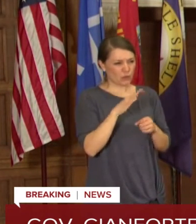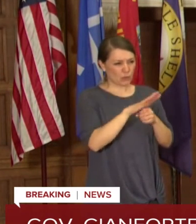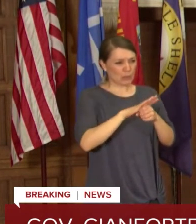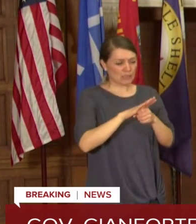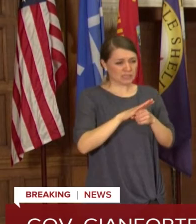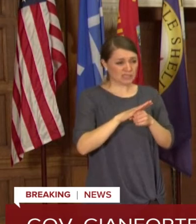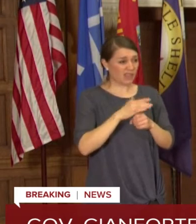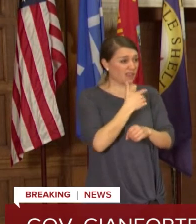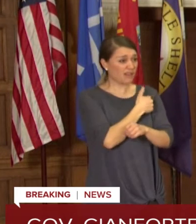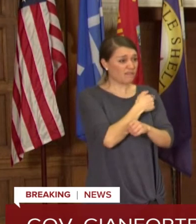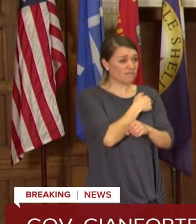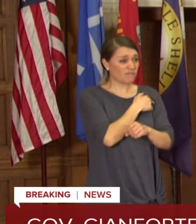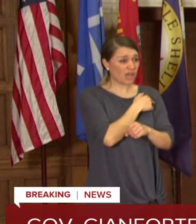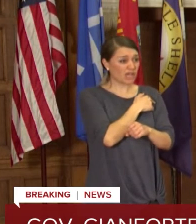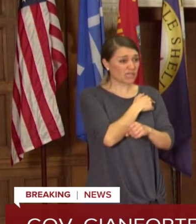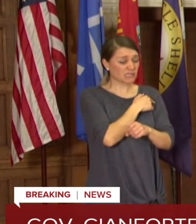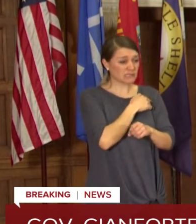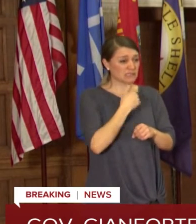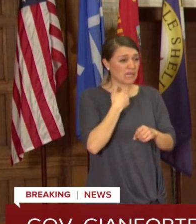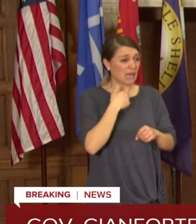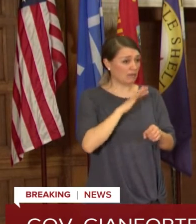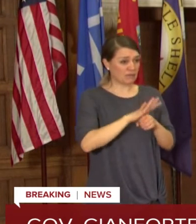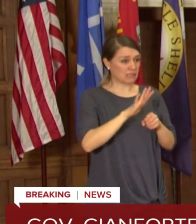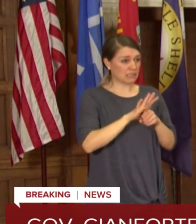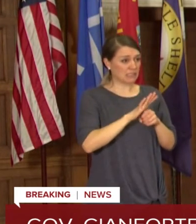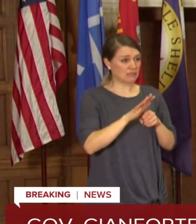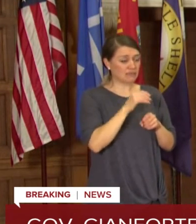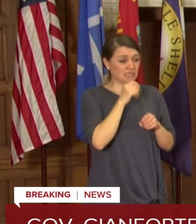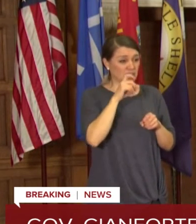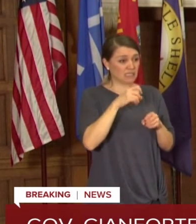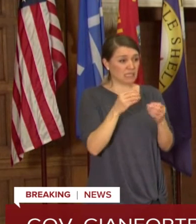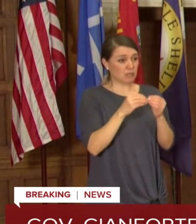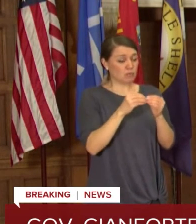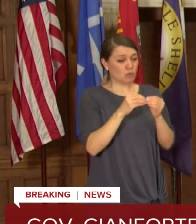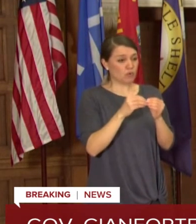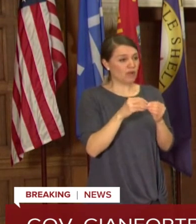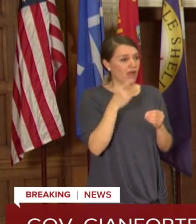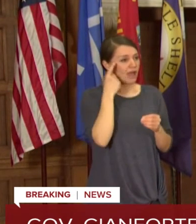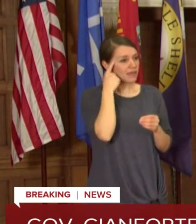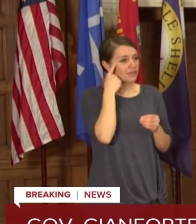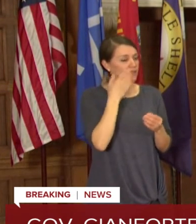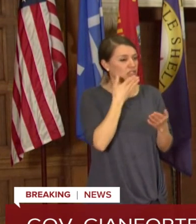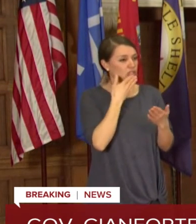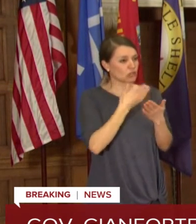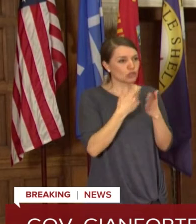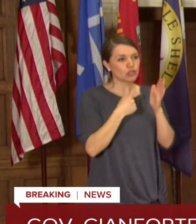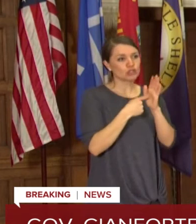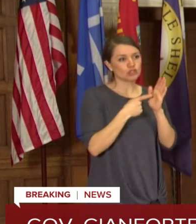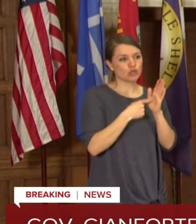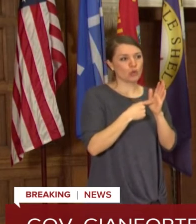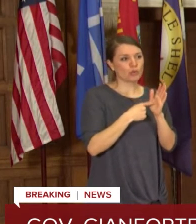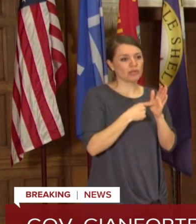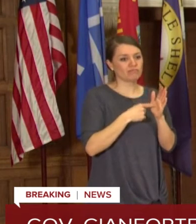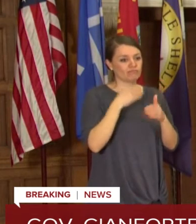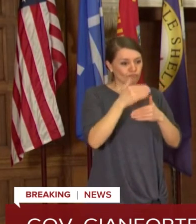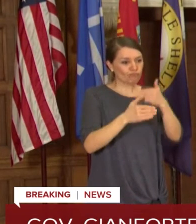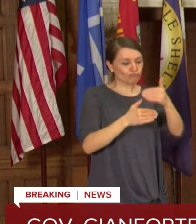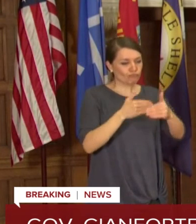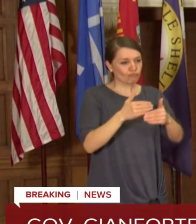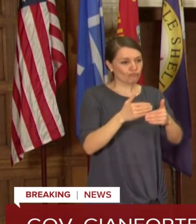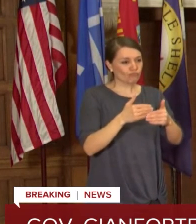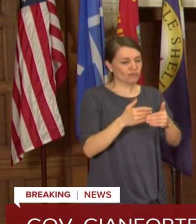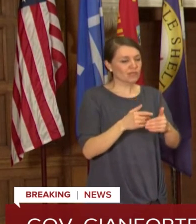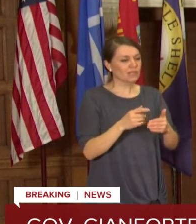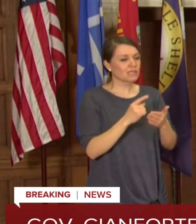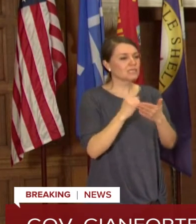week. So I think that's indicative of their progress getting through 1B and 1B plus. Again, we'll survey next week and see where